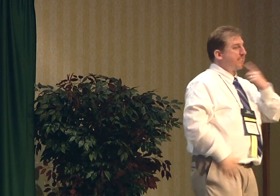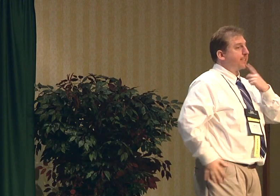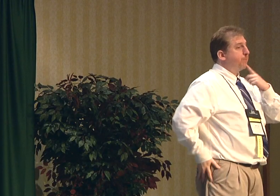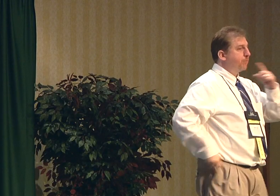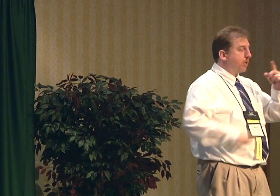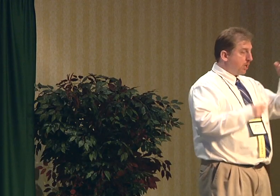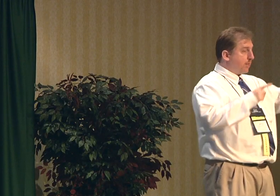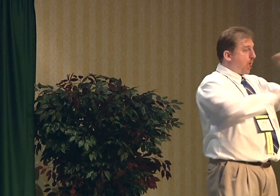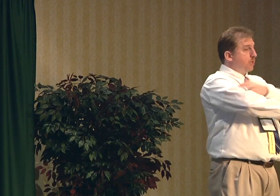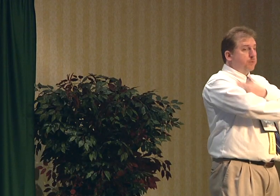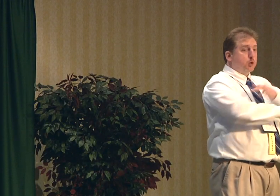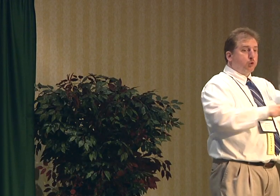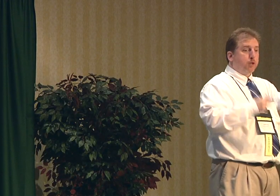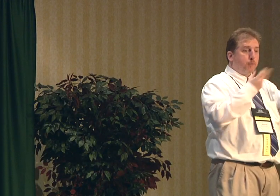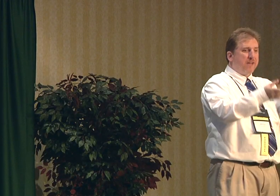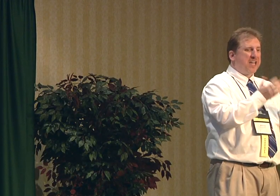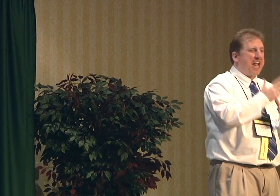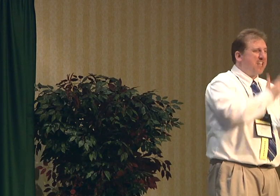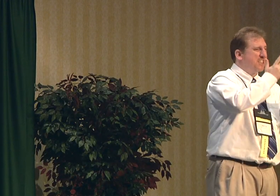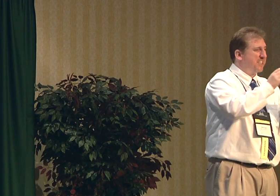The next recommended action